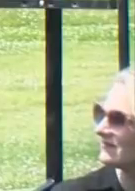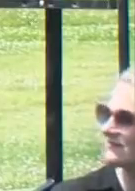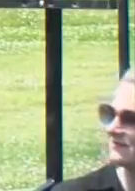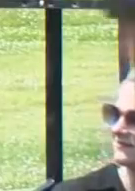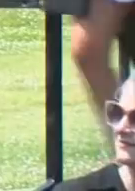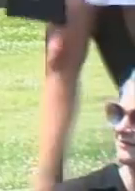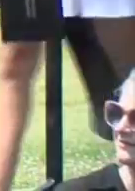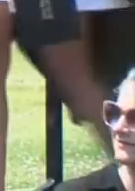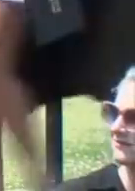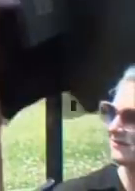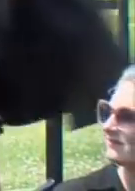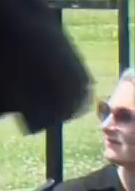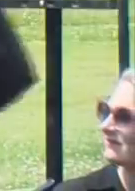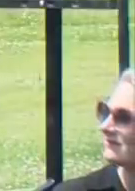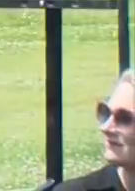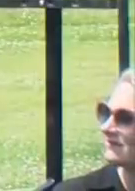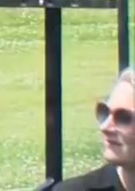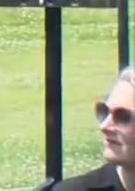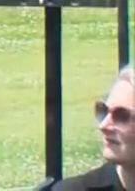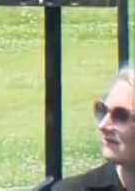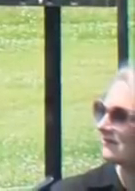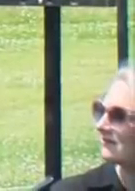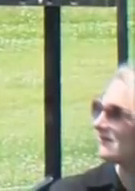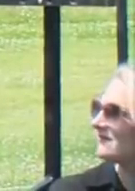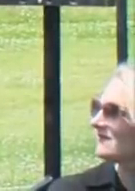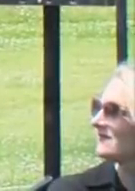Isabella De Cray Del Canto,